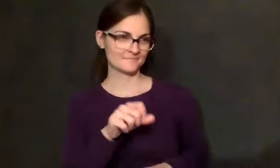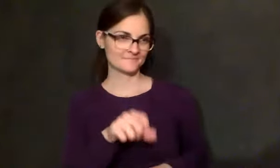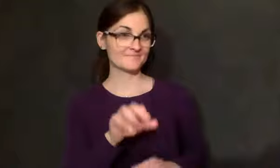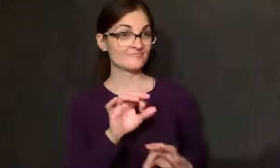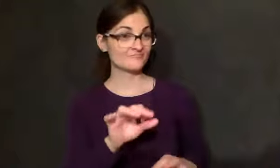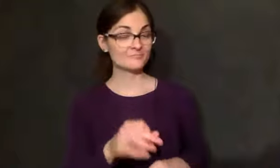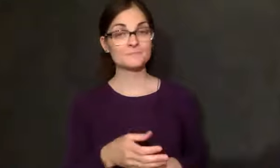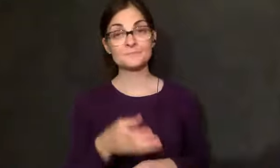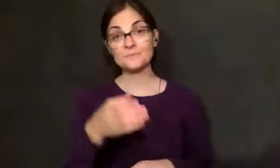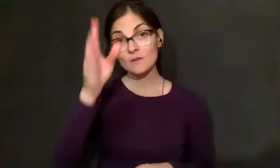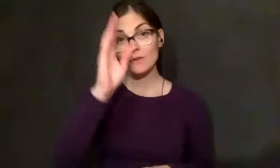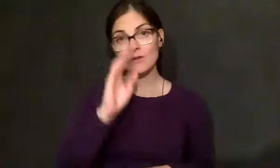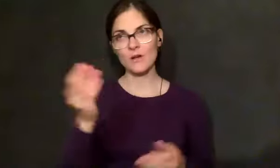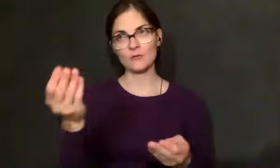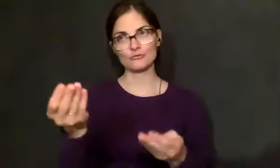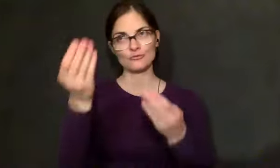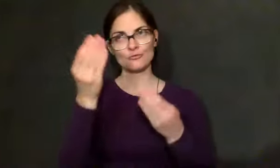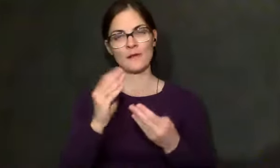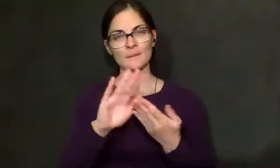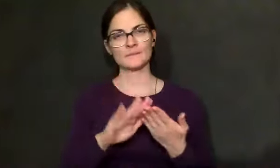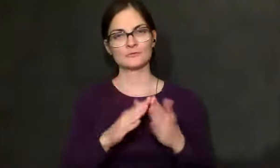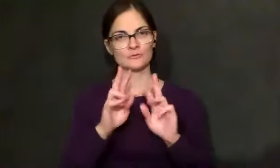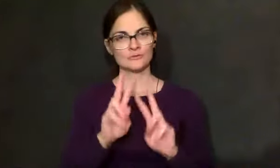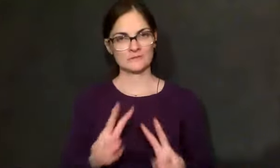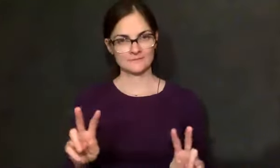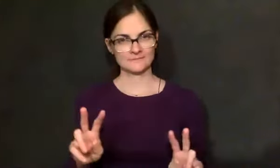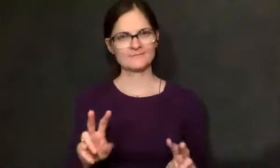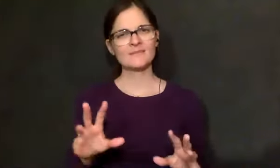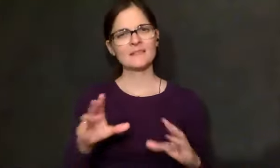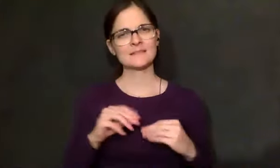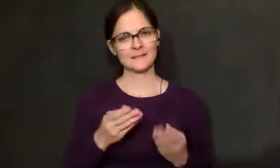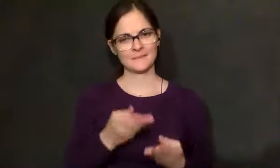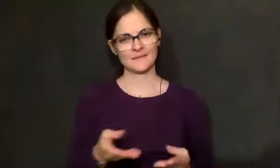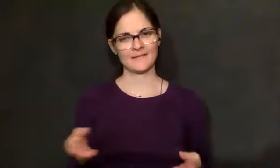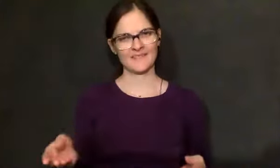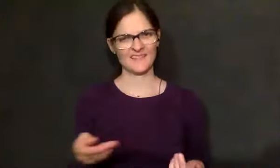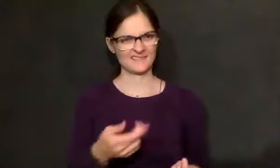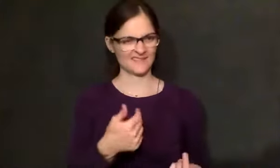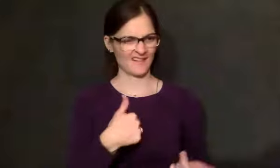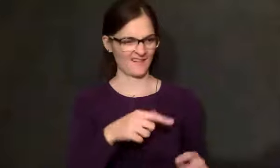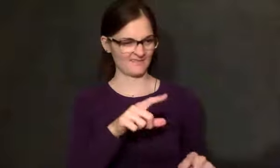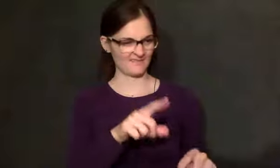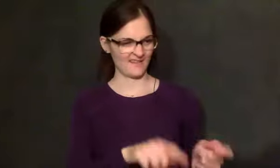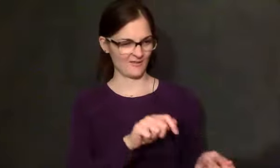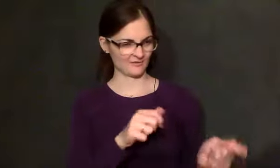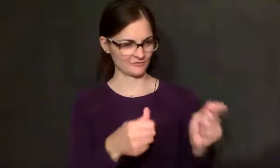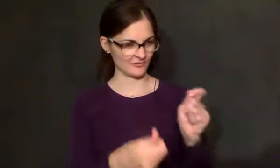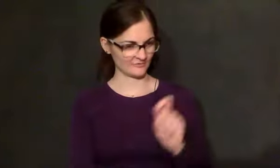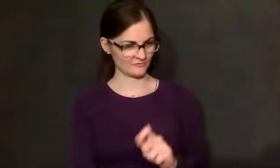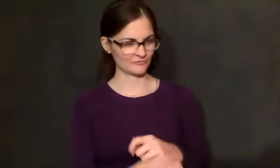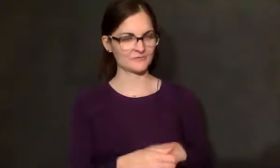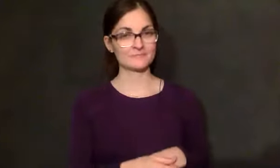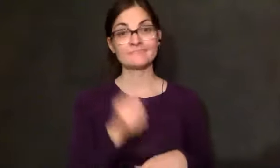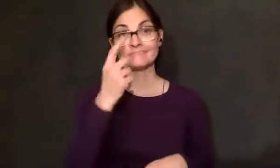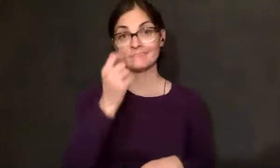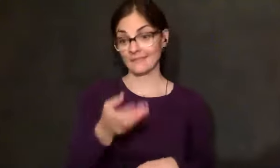God, grant me serenity to accept the things I cannot change, courage to change the things